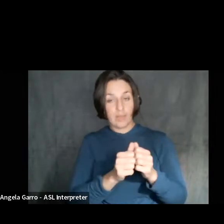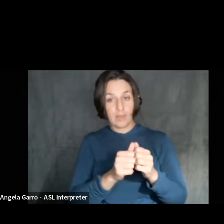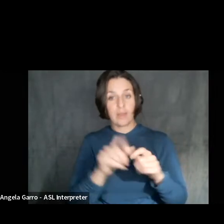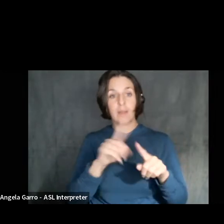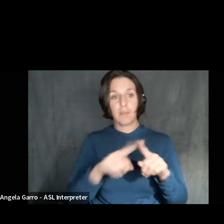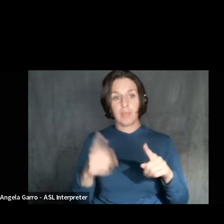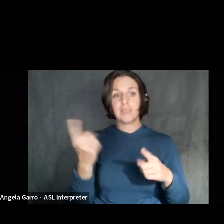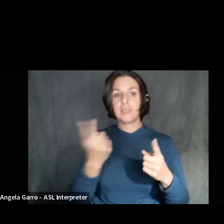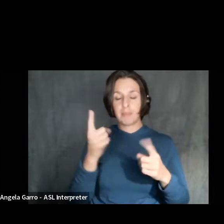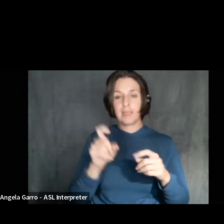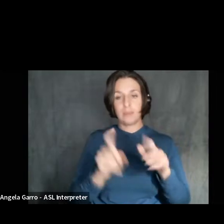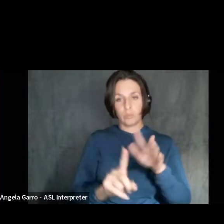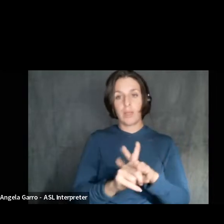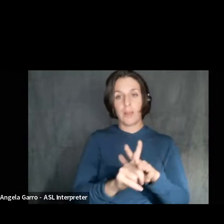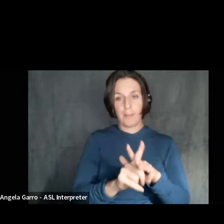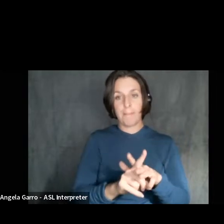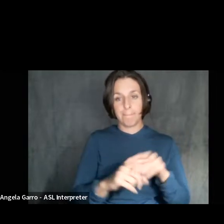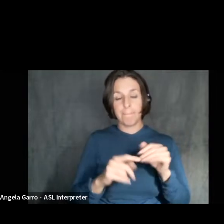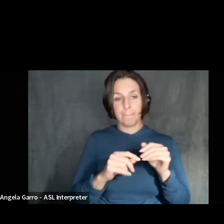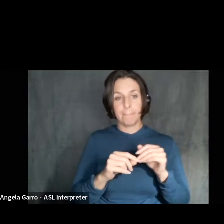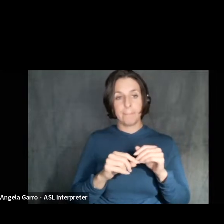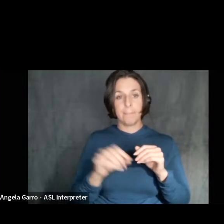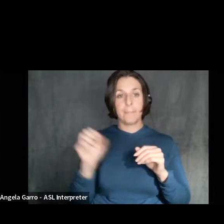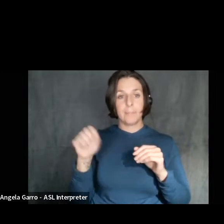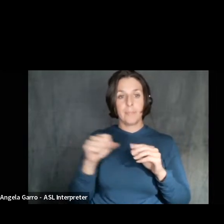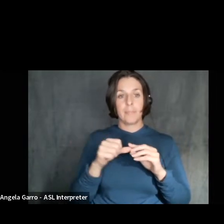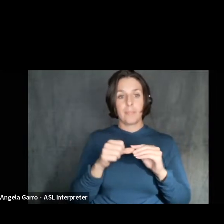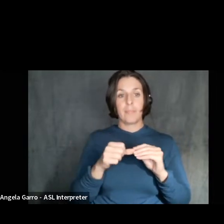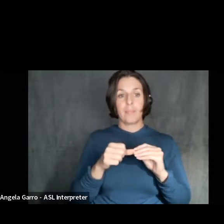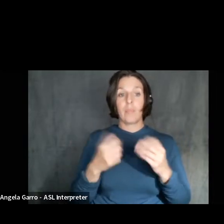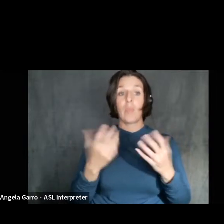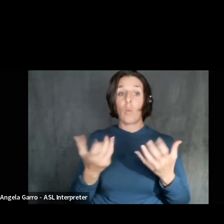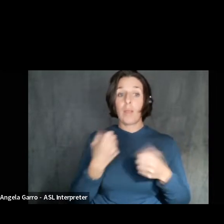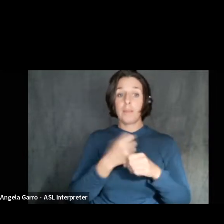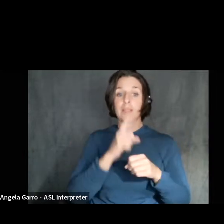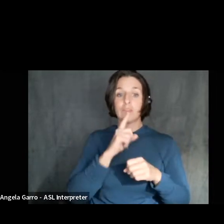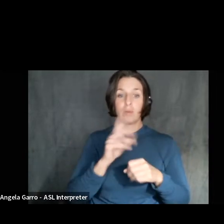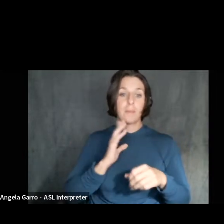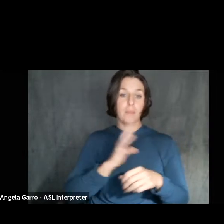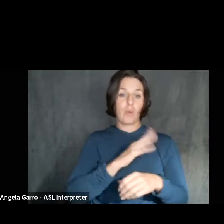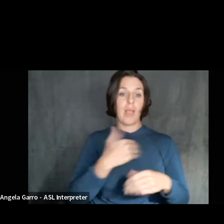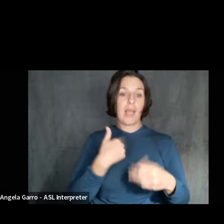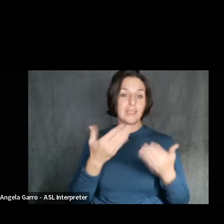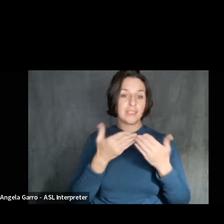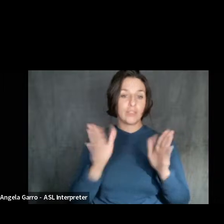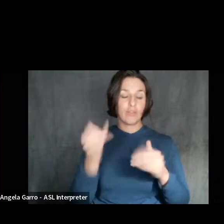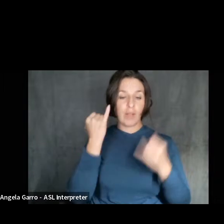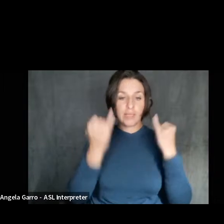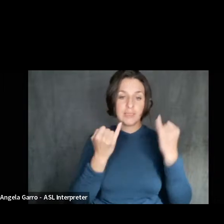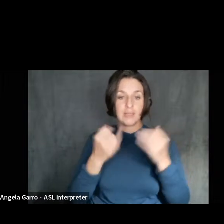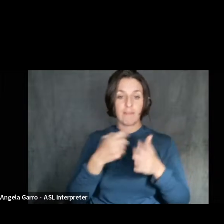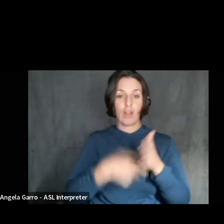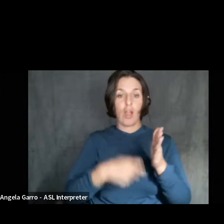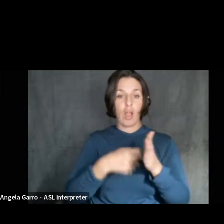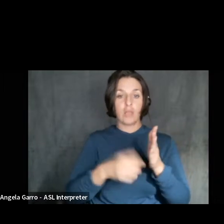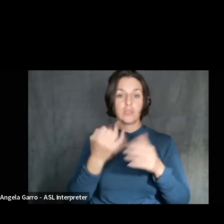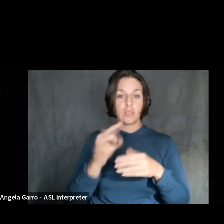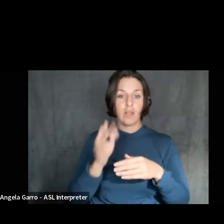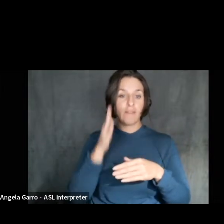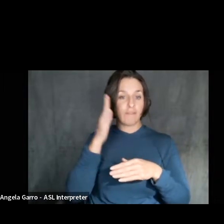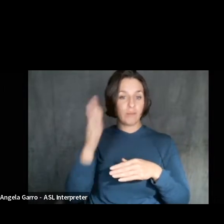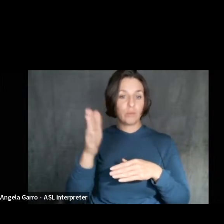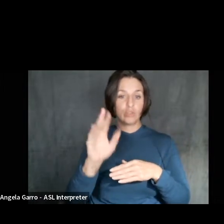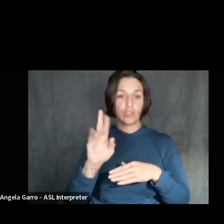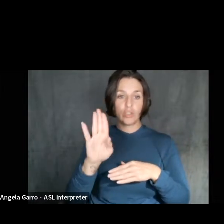something coming up. Correct. Yep. Okay. What I wanted to make sure was that the board had a general idea of the cost of a future bridge